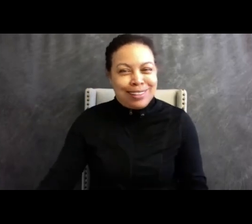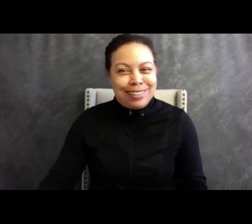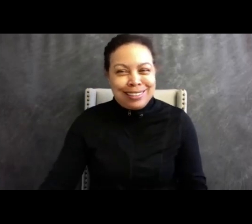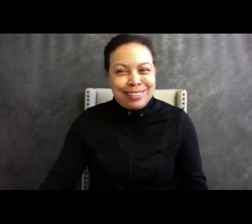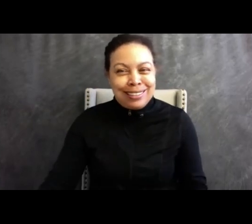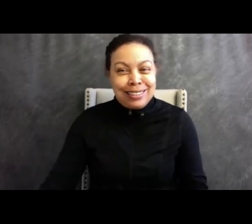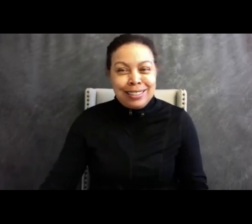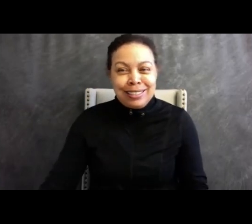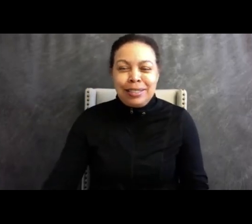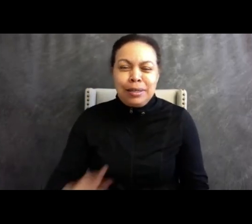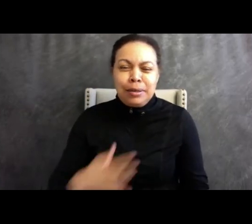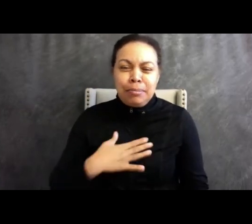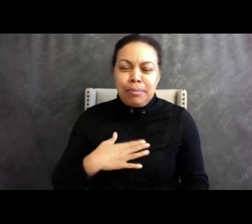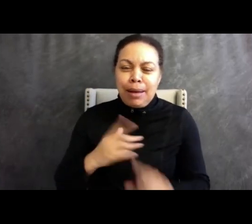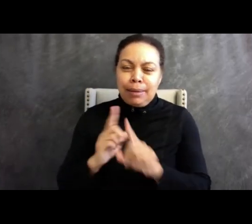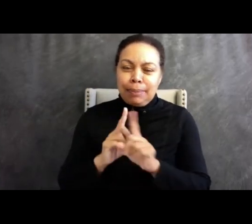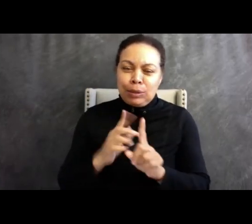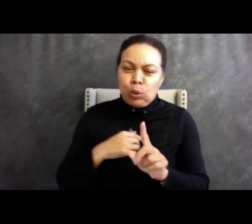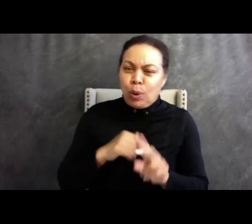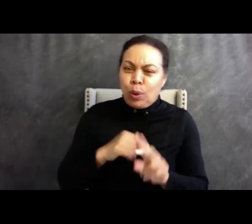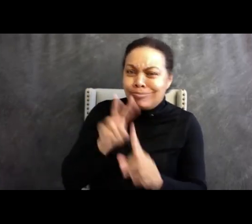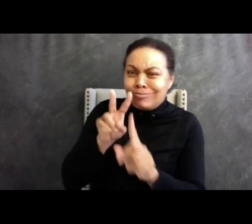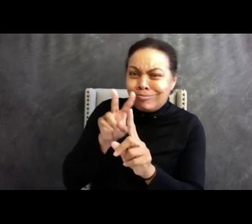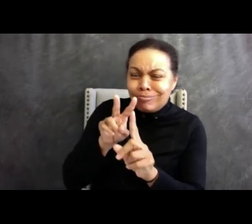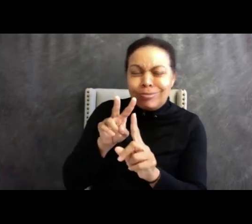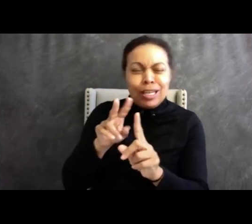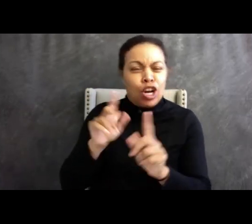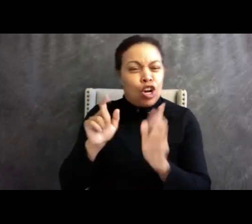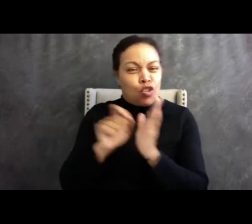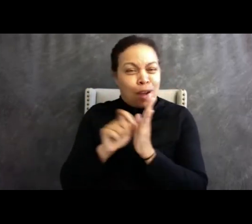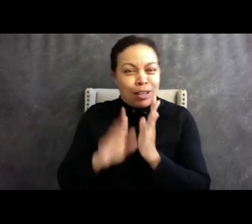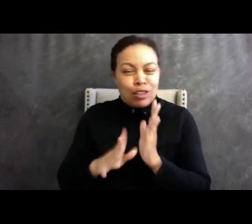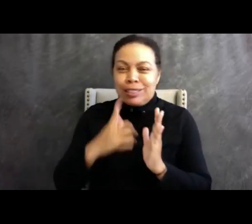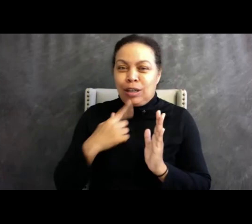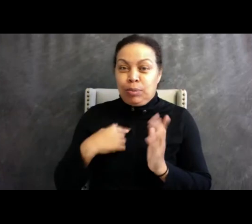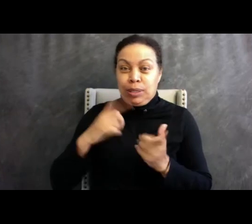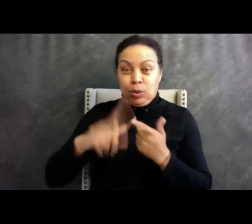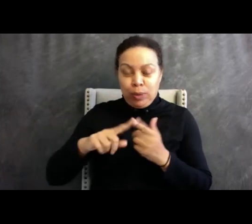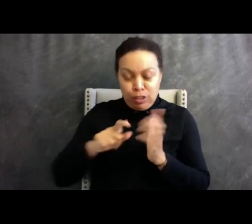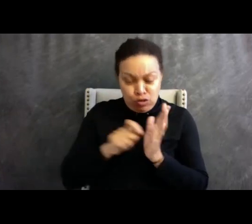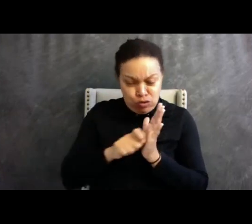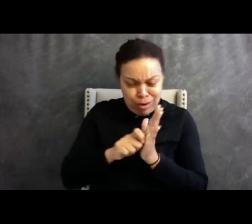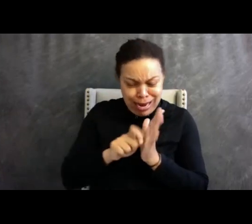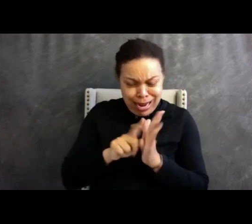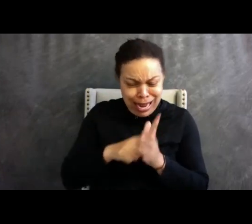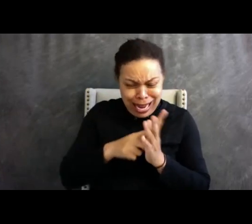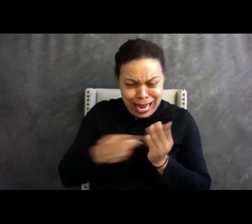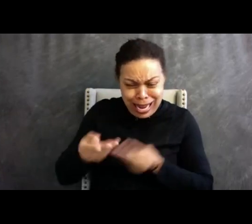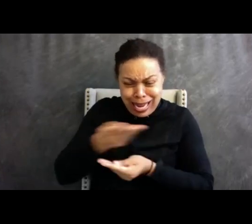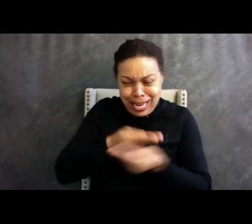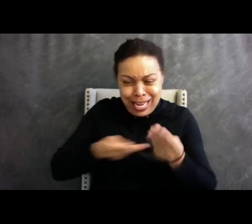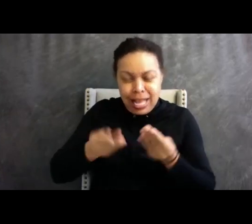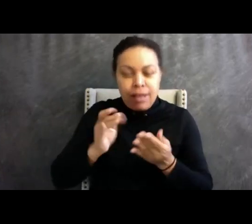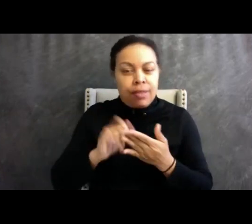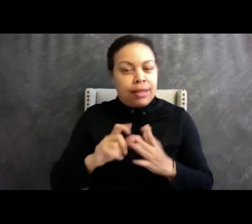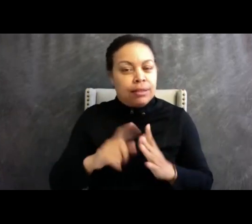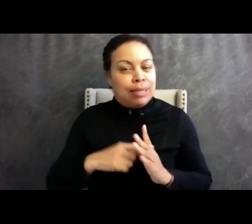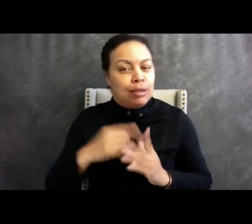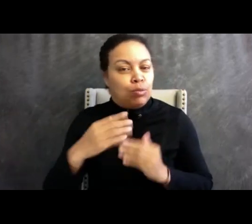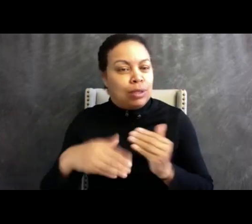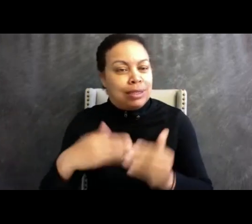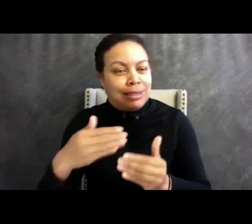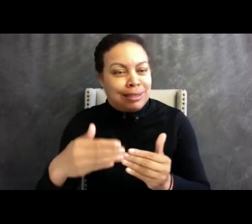have always told me that the workshop is the beginning of a writing experience. It is a